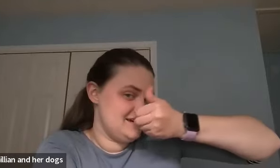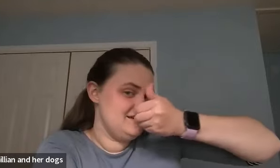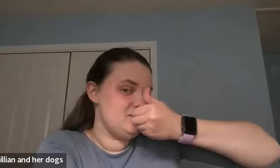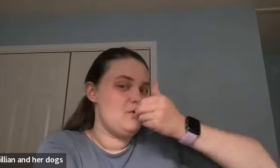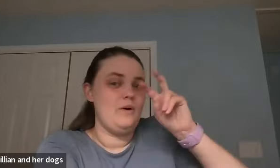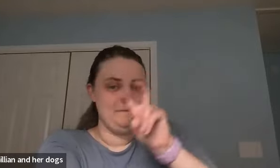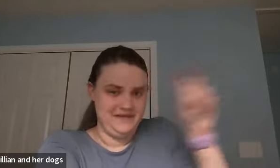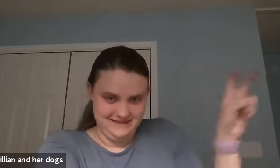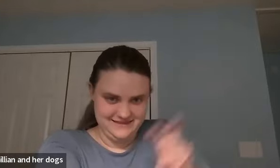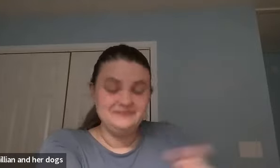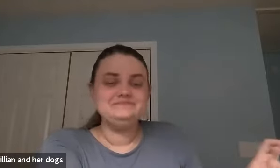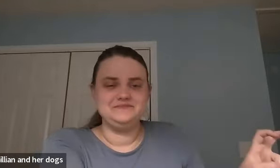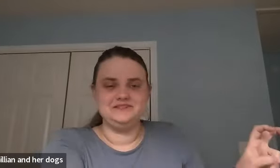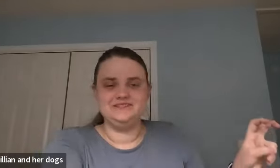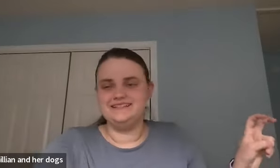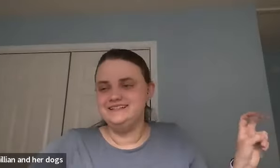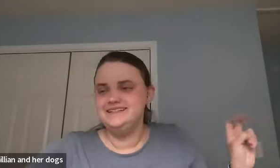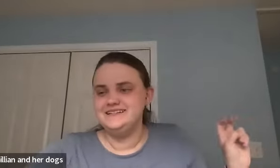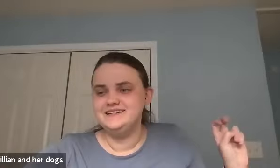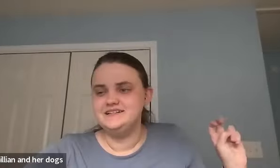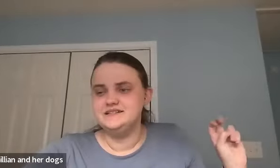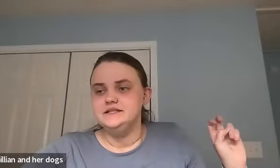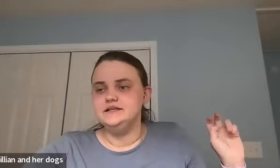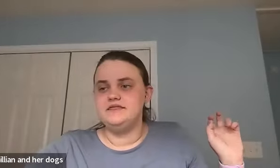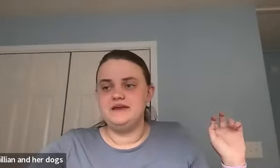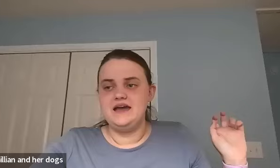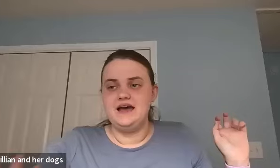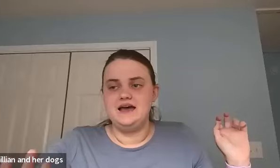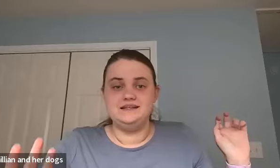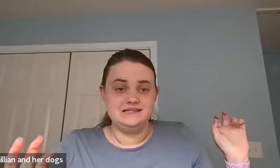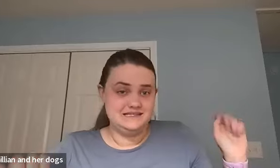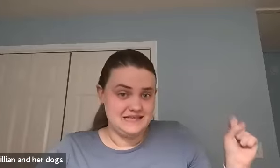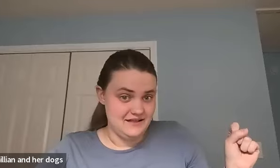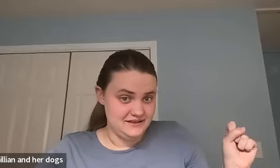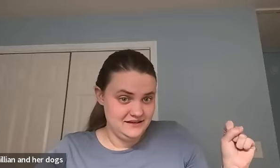Pizza or pizza. Good. Then we had salad.